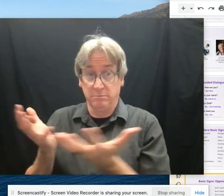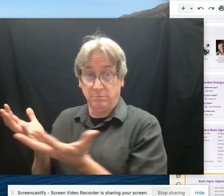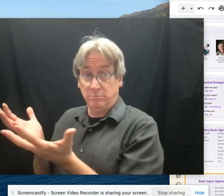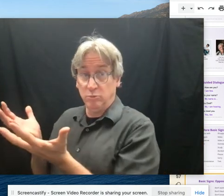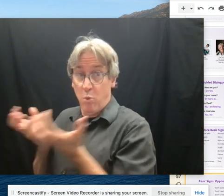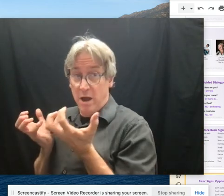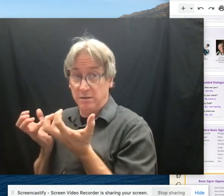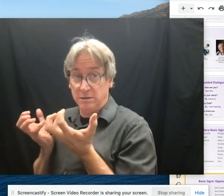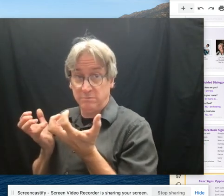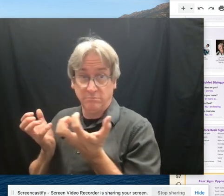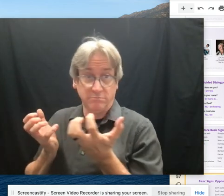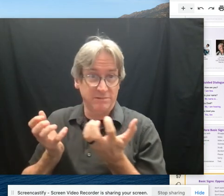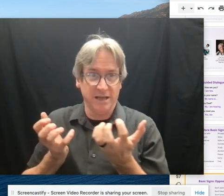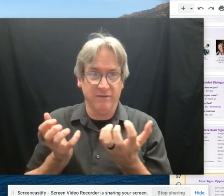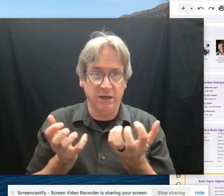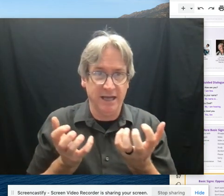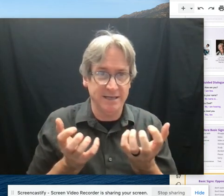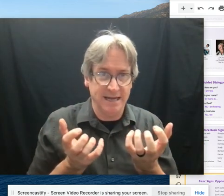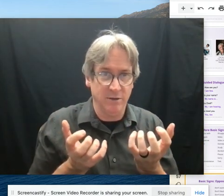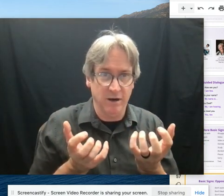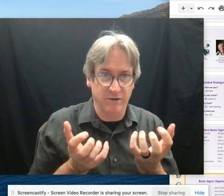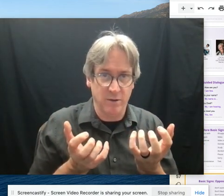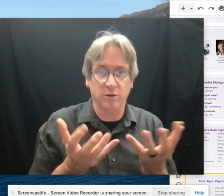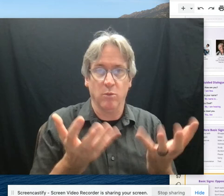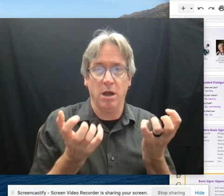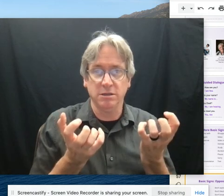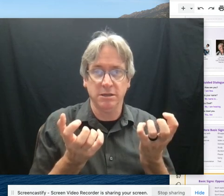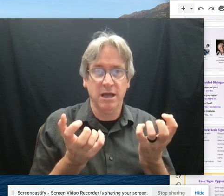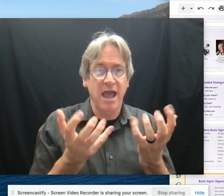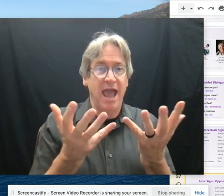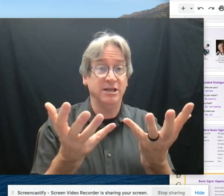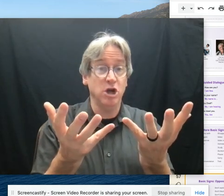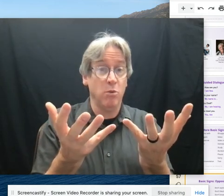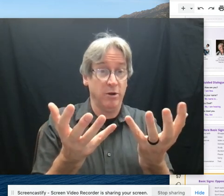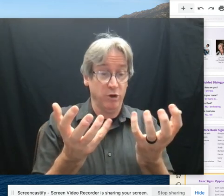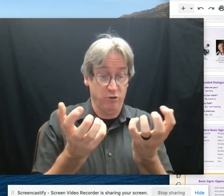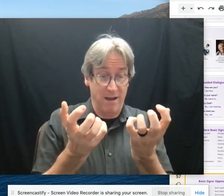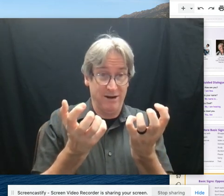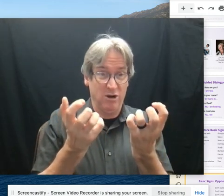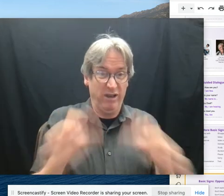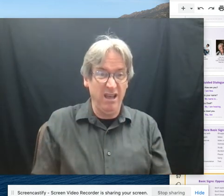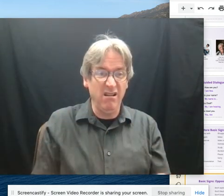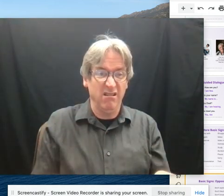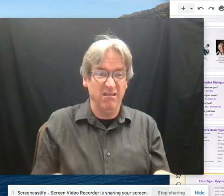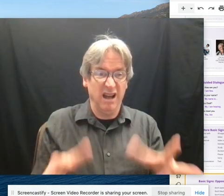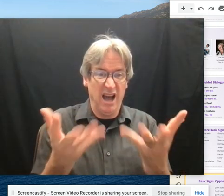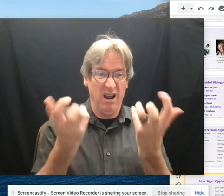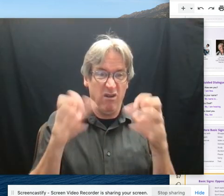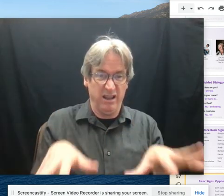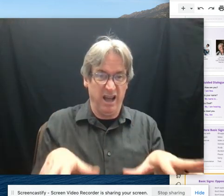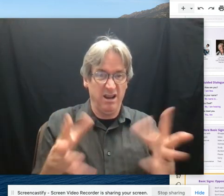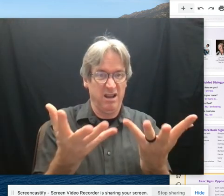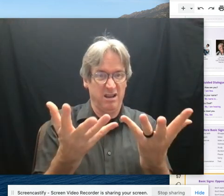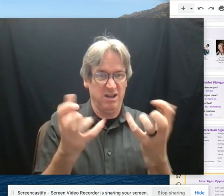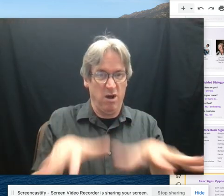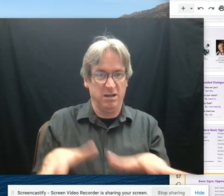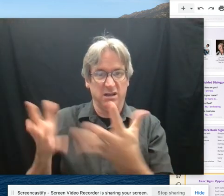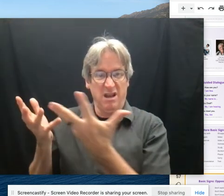want. Think of a little kid taking whatever they want. Want. And don't want, where you grab it and go, ew, I don't want